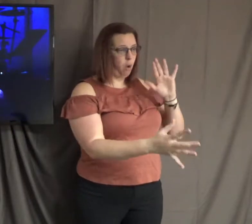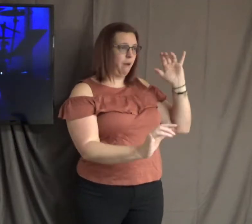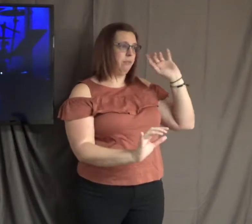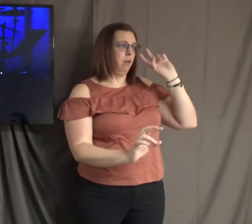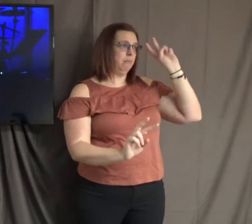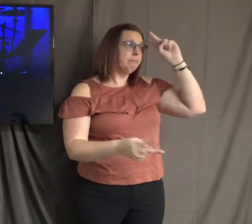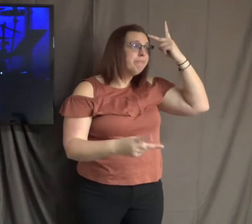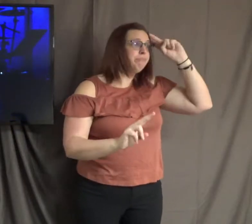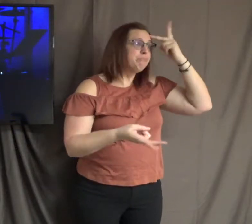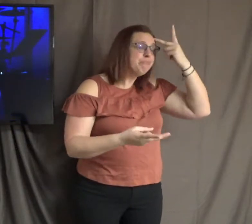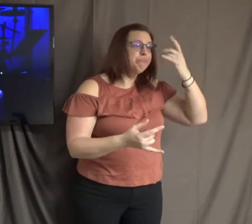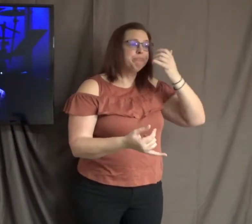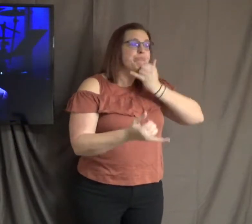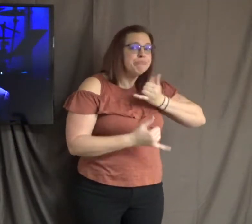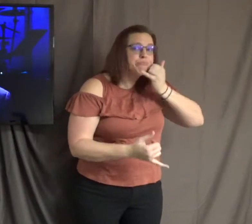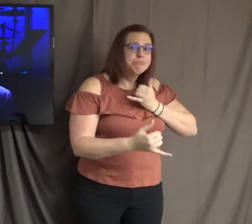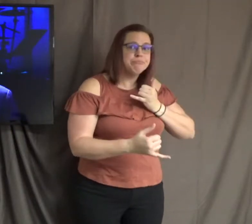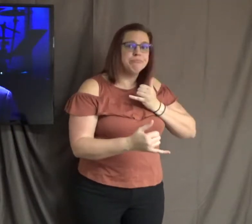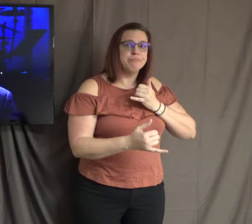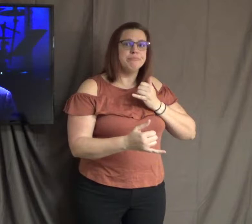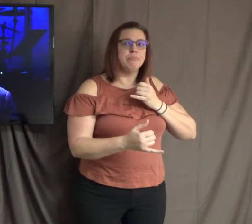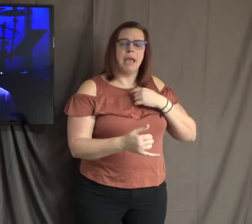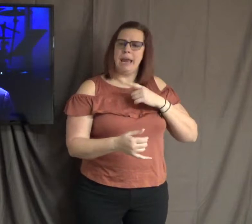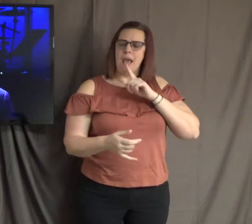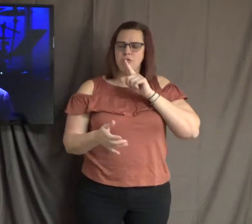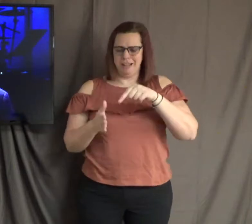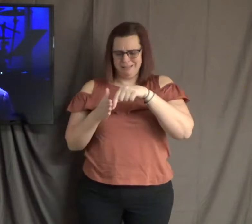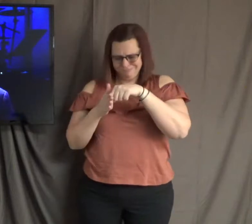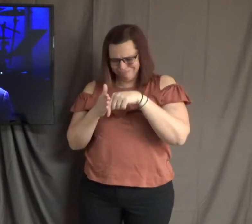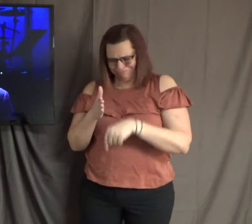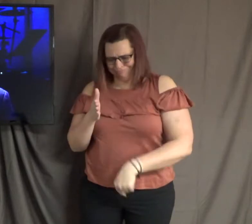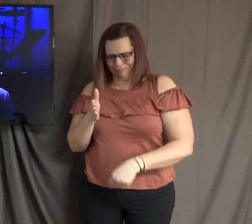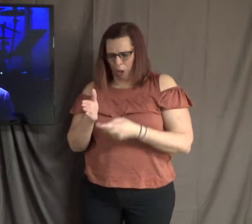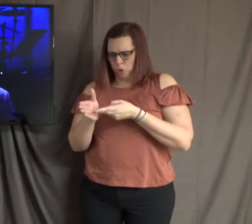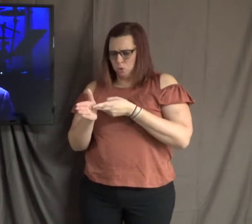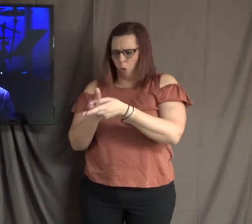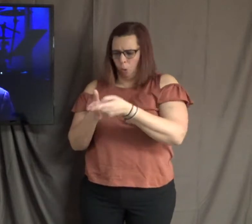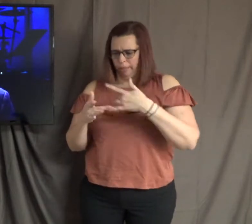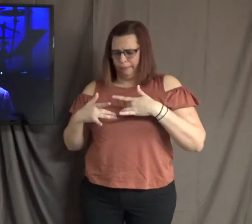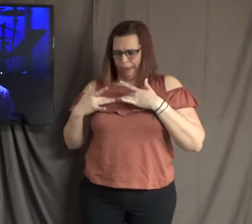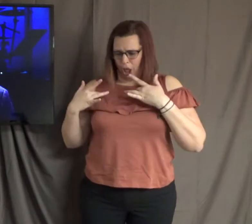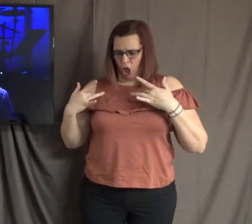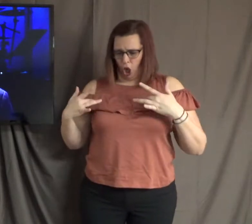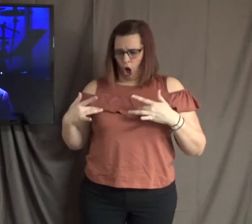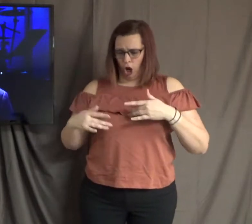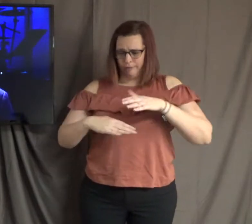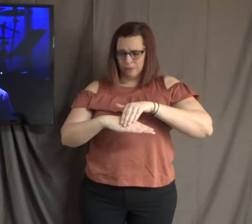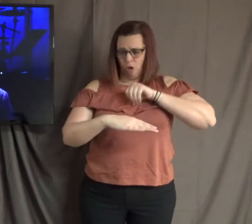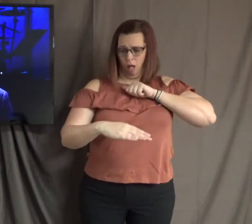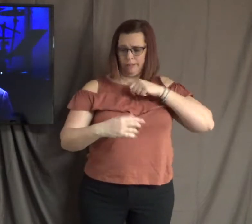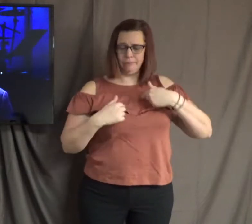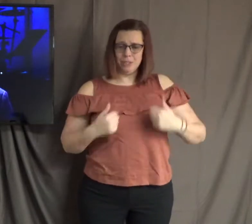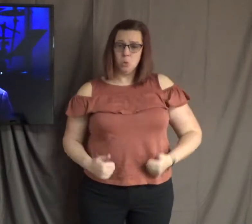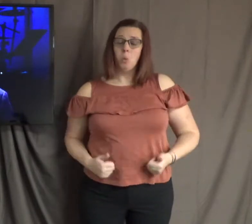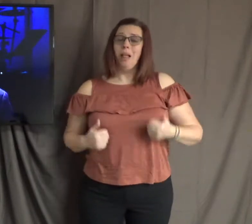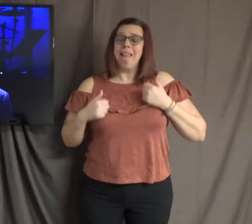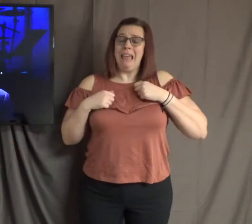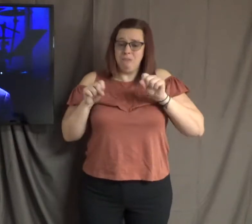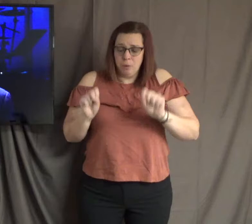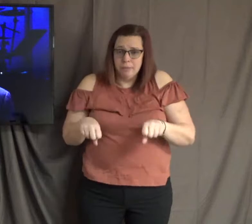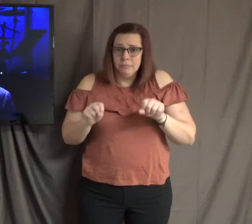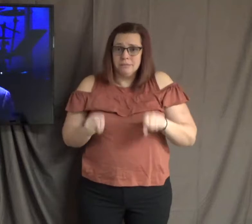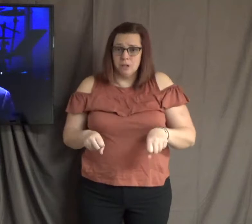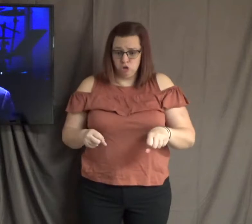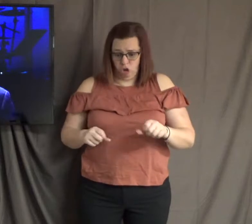we get in touch with that deep truth in our hearts, calling us to live from our potential, calling us to